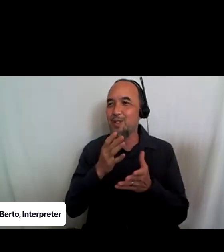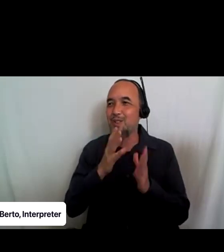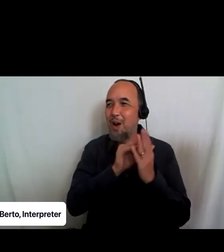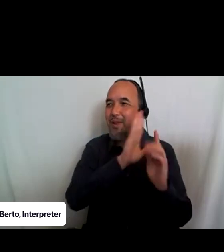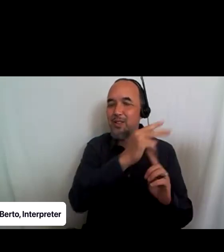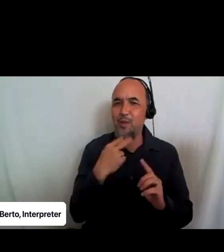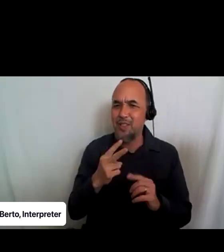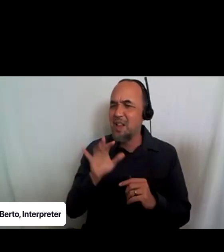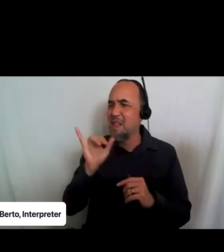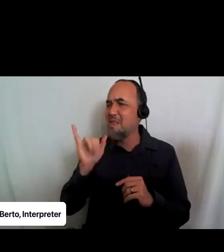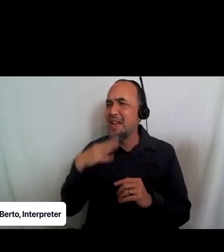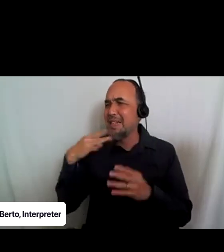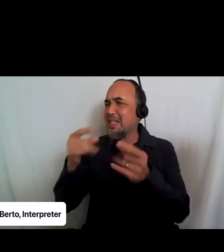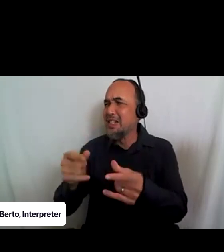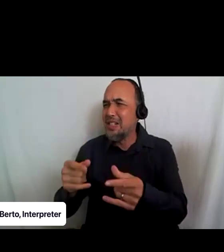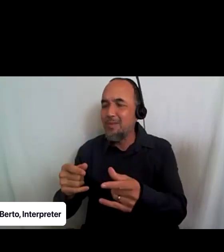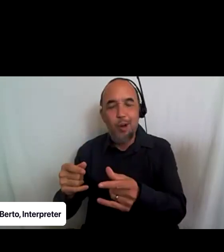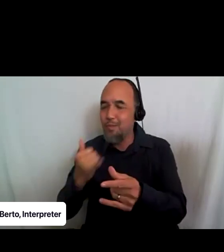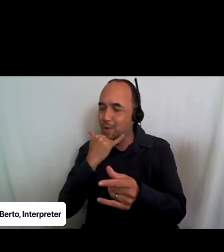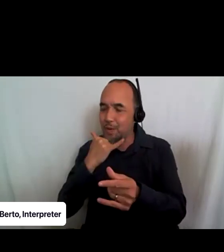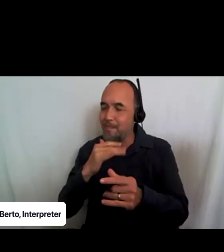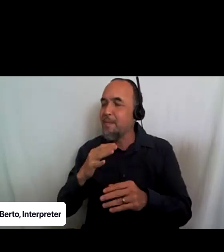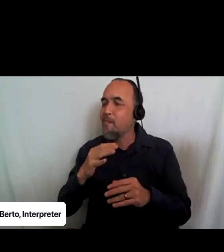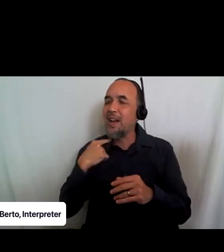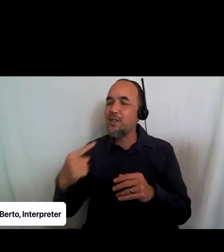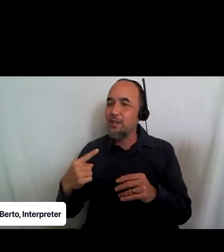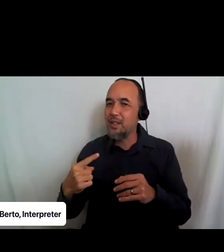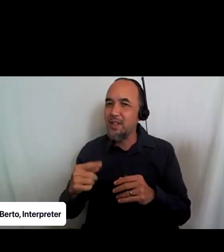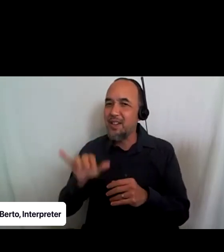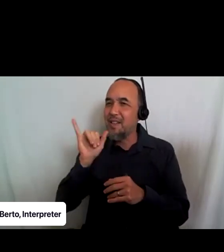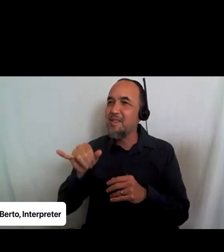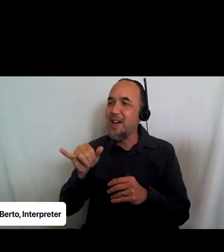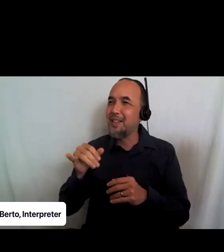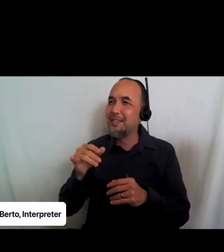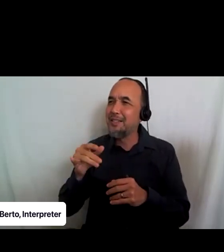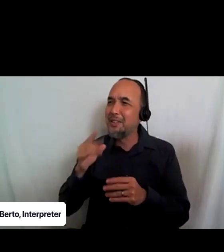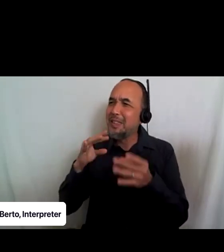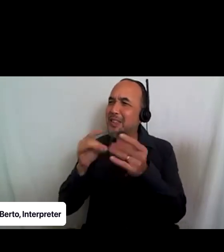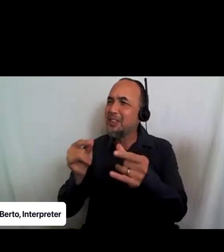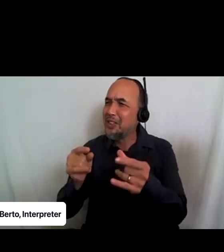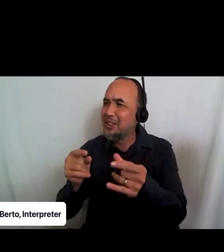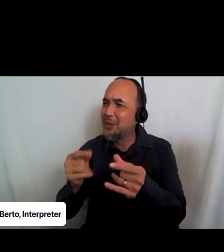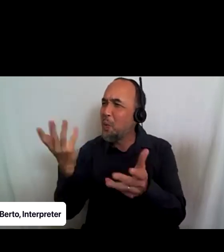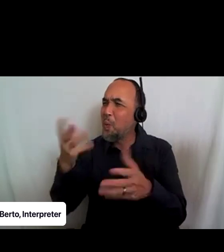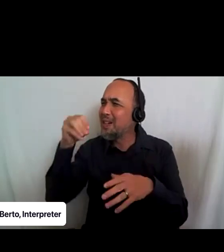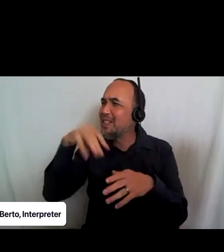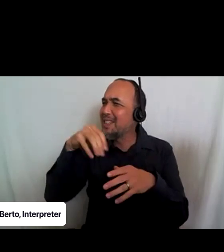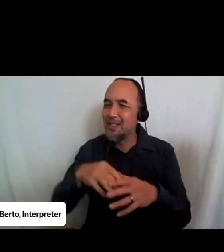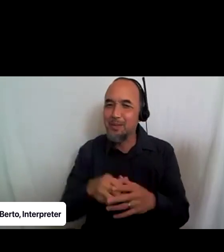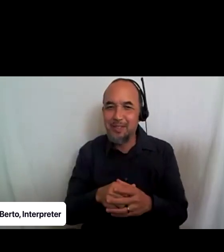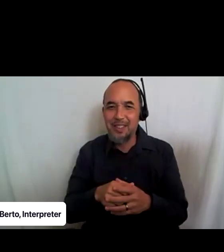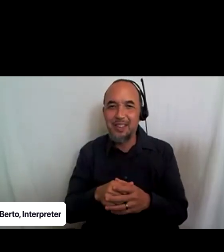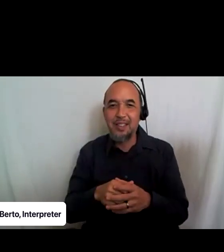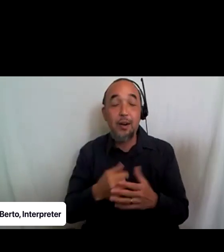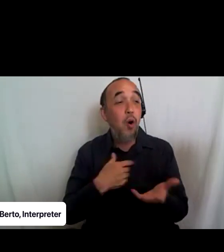it? No, that's not Con either. That's absolutely delicious, Samba. What did you put in it? And I go, "Oh,